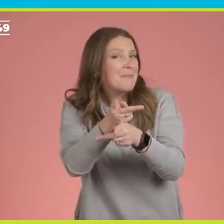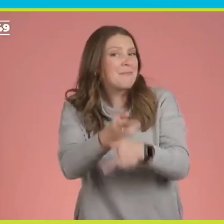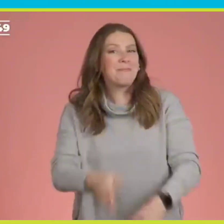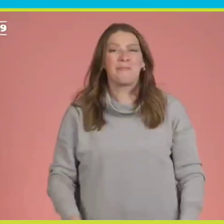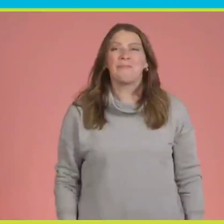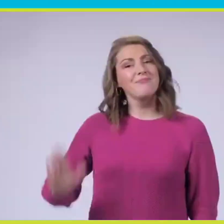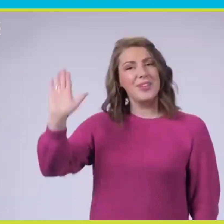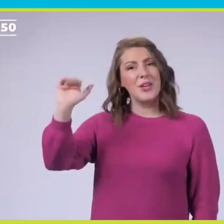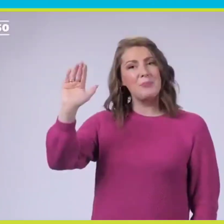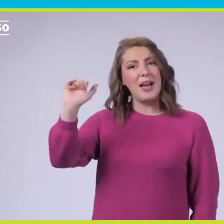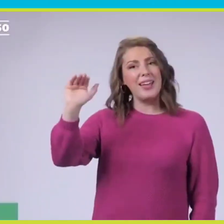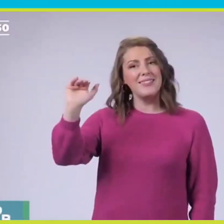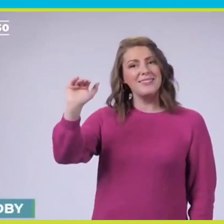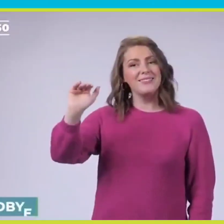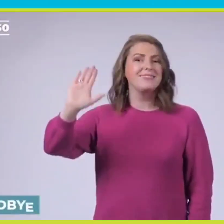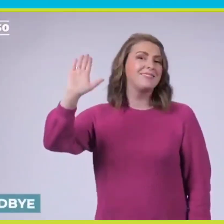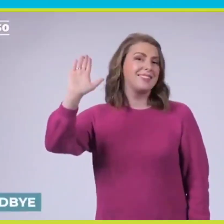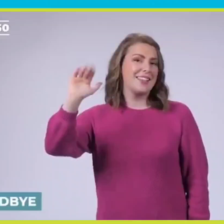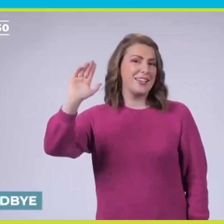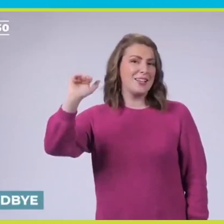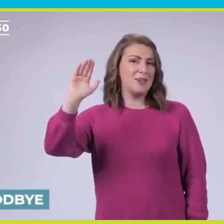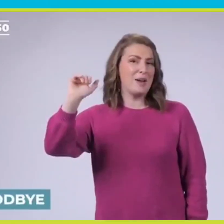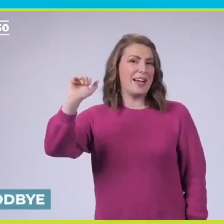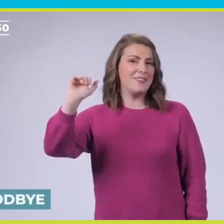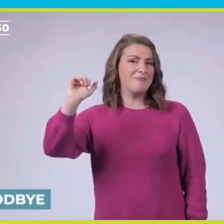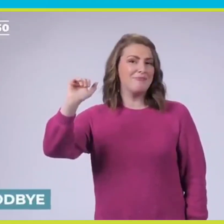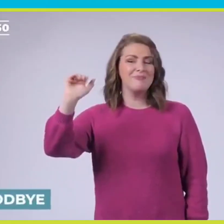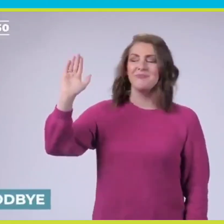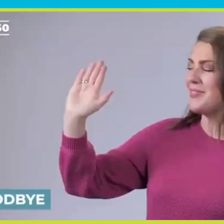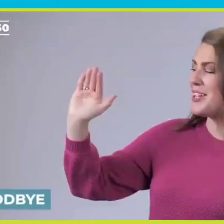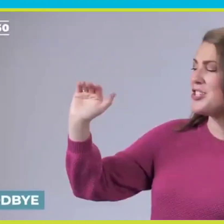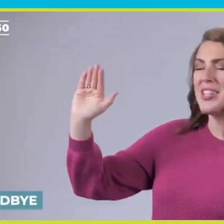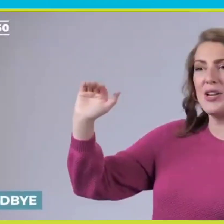care. Goodbye.